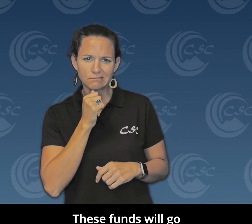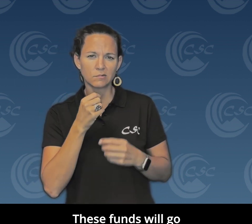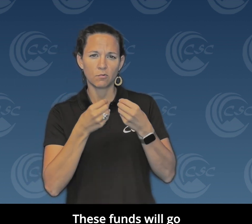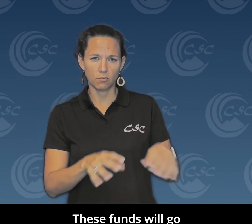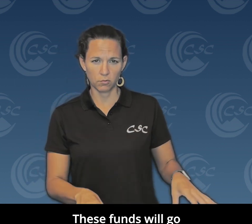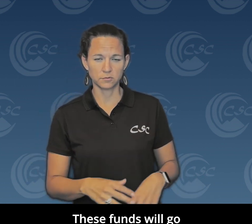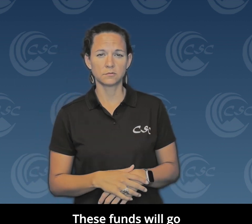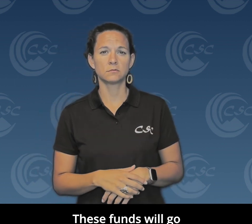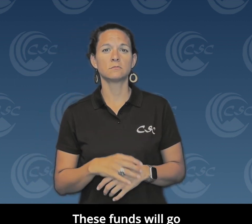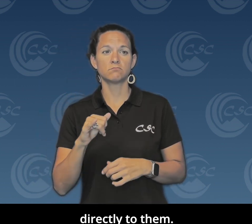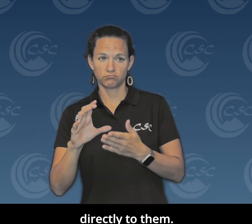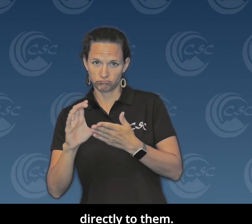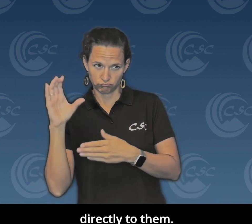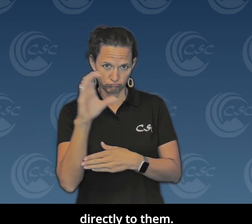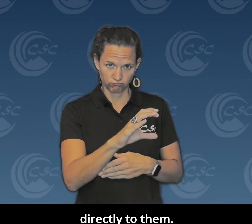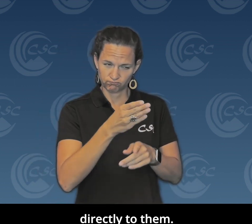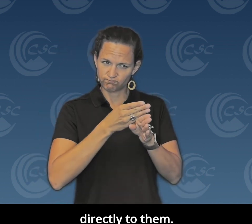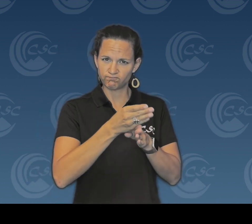These funds will go directly to them.